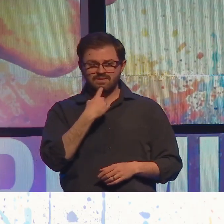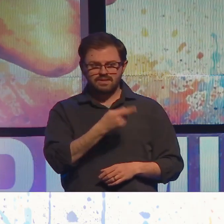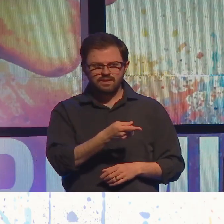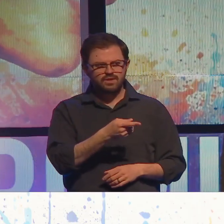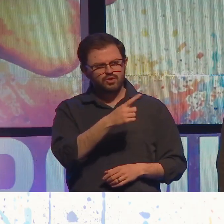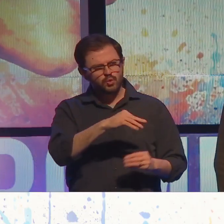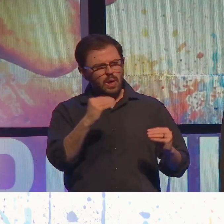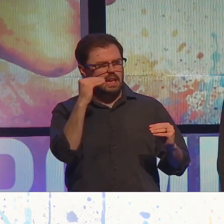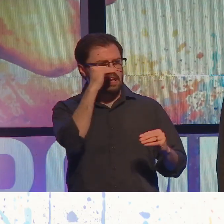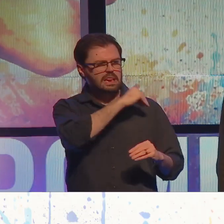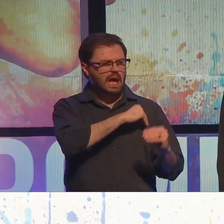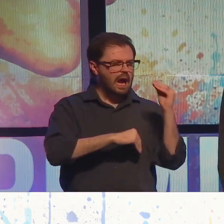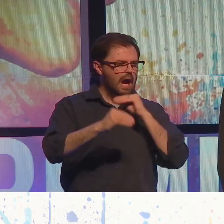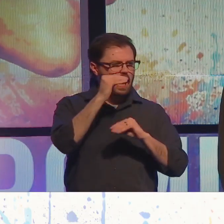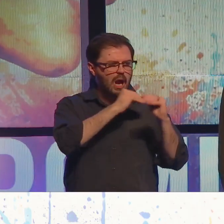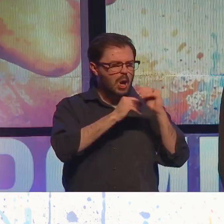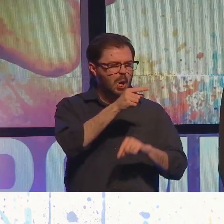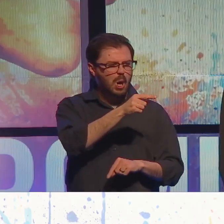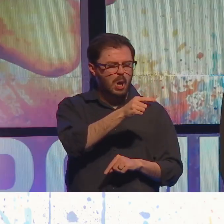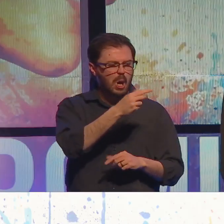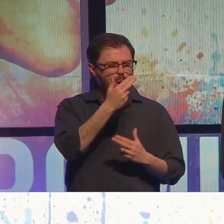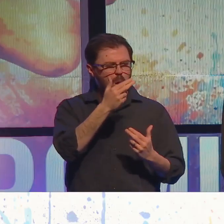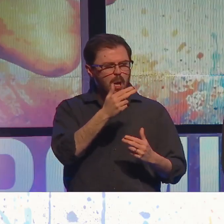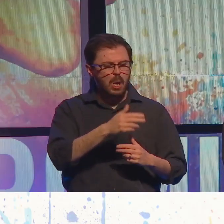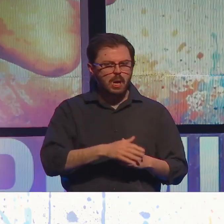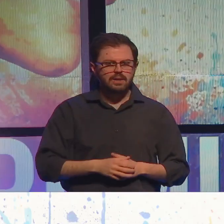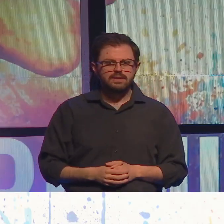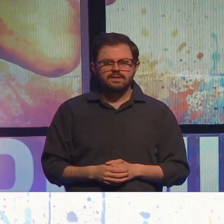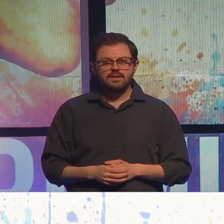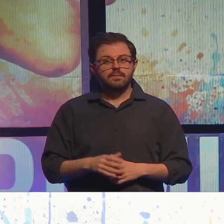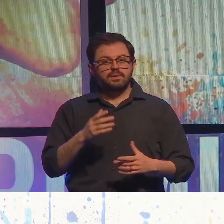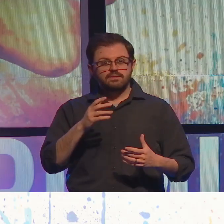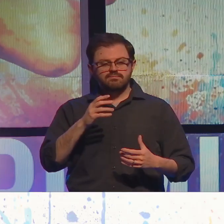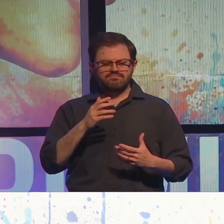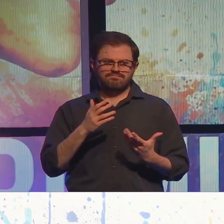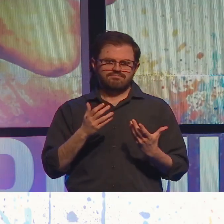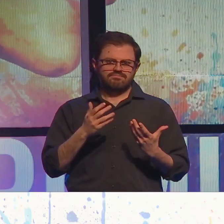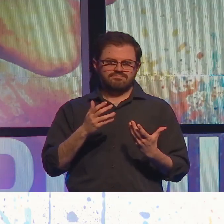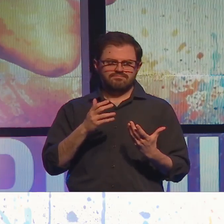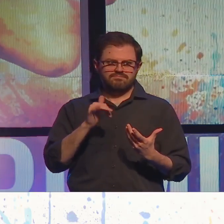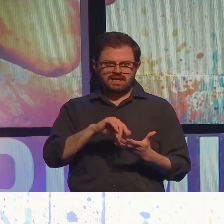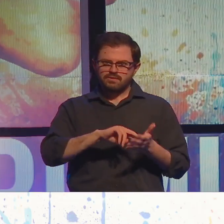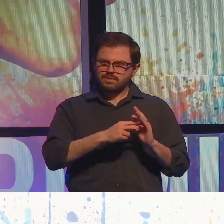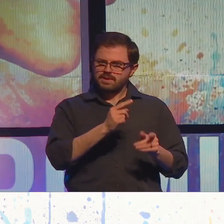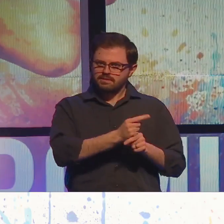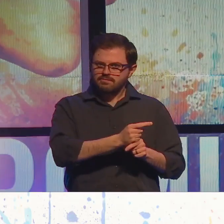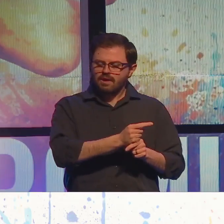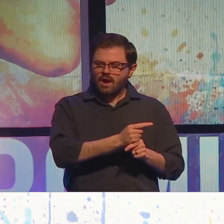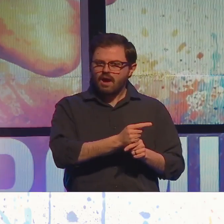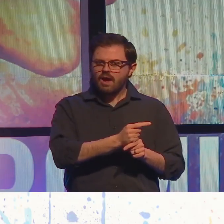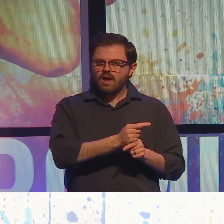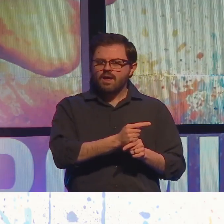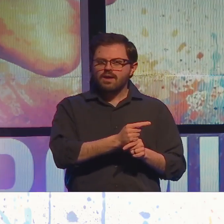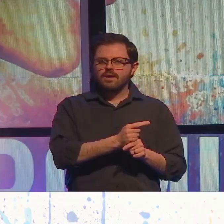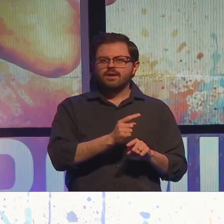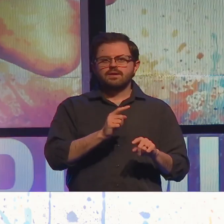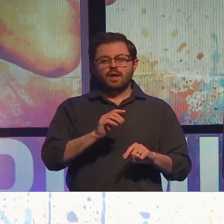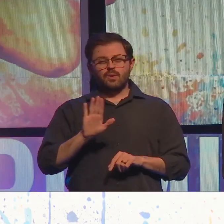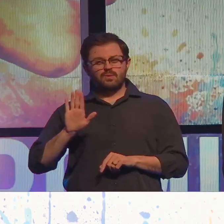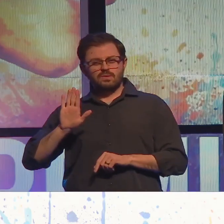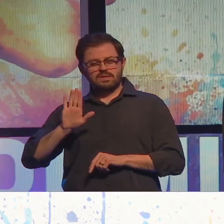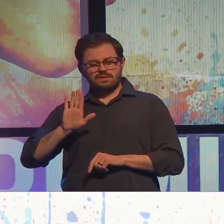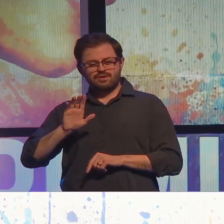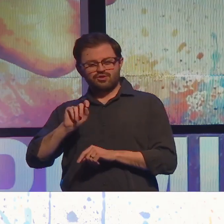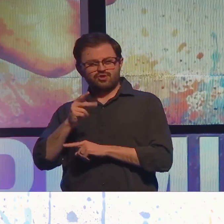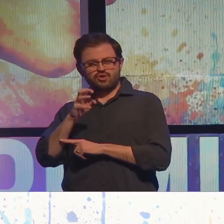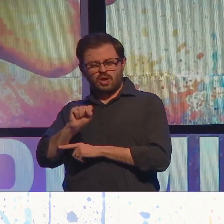are lying liar pants. Right? We don't think about it, but that's what he's saying, right? Now, here's the thing. Thomas's reaction was